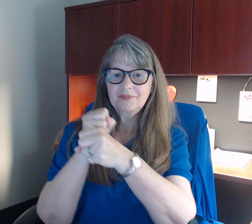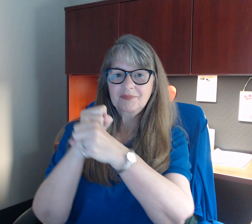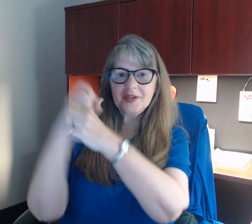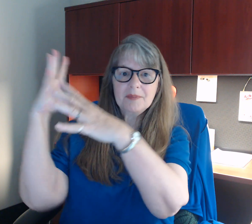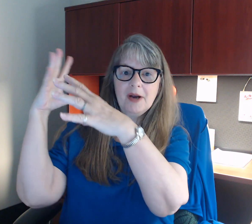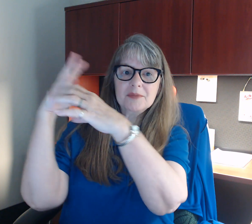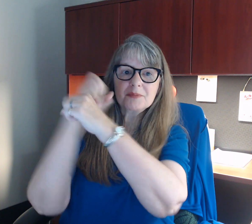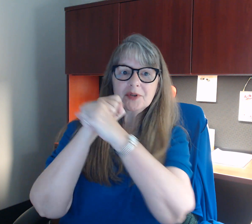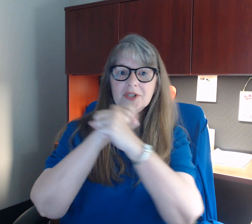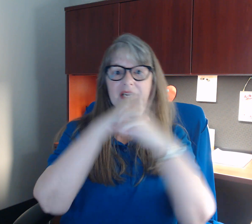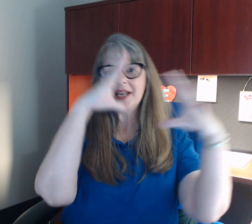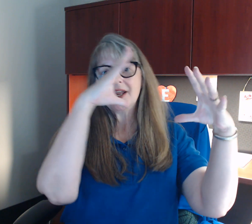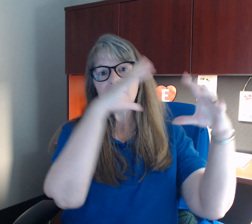And the bomb is bursting in air.